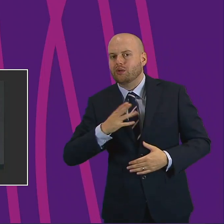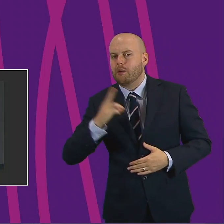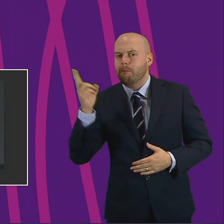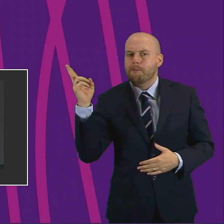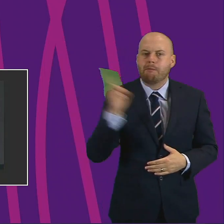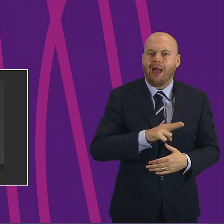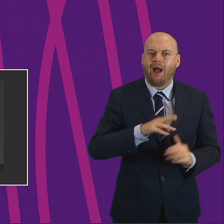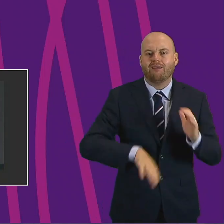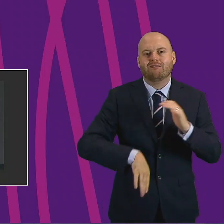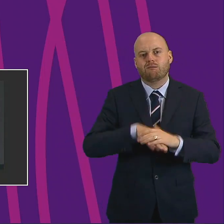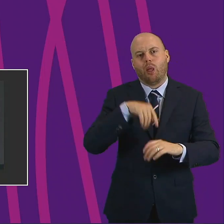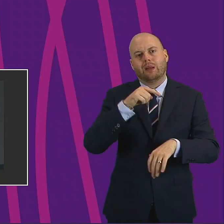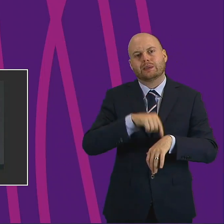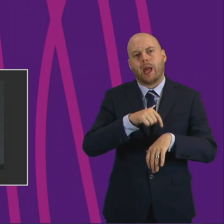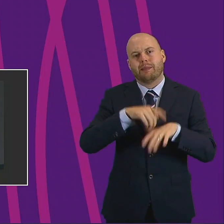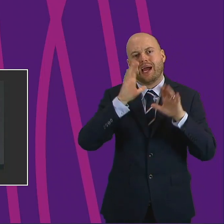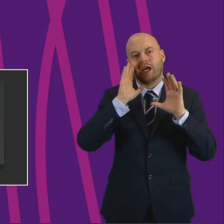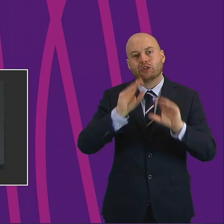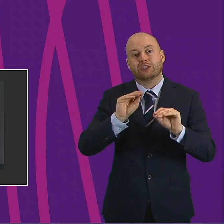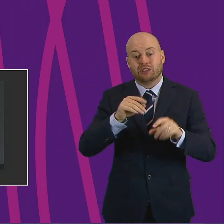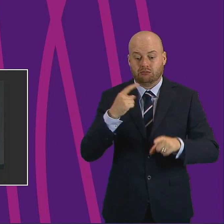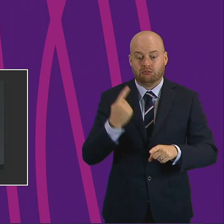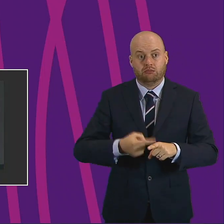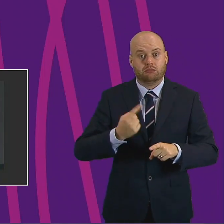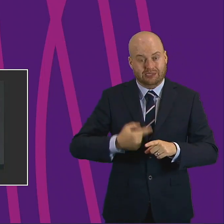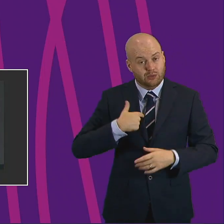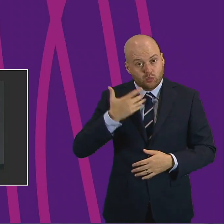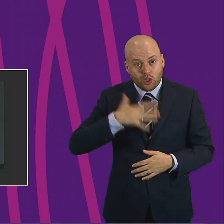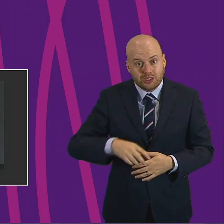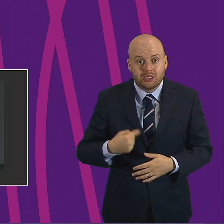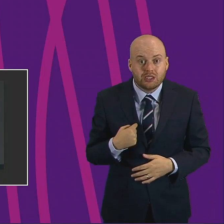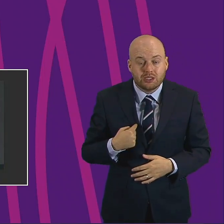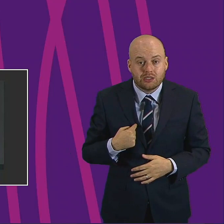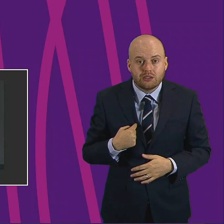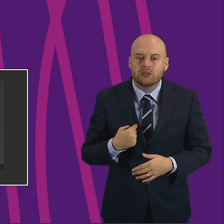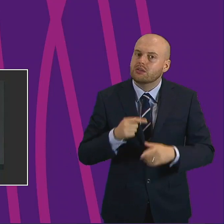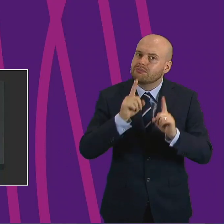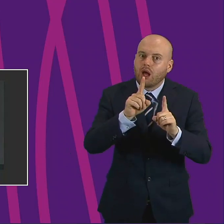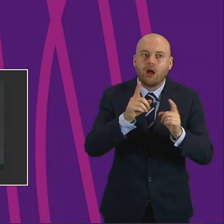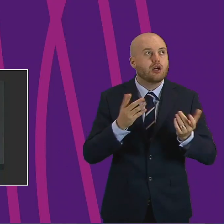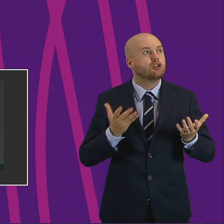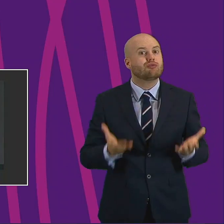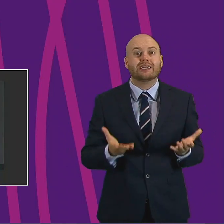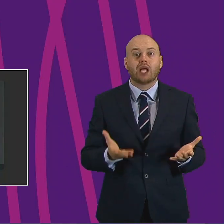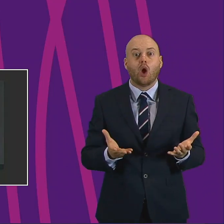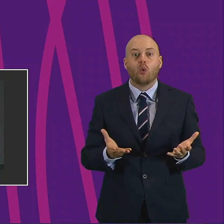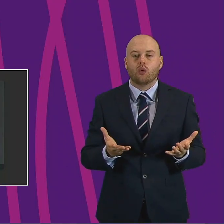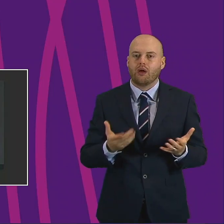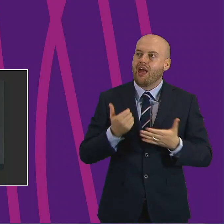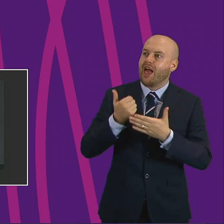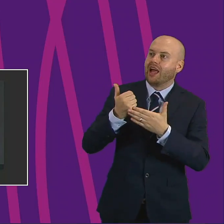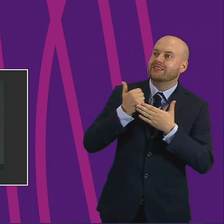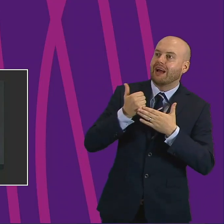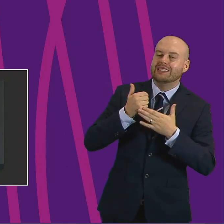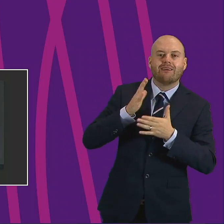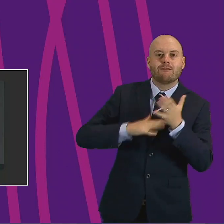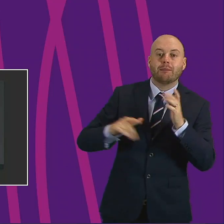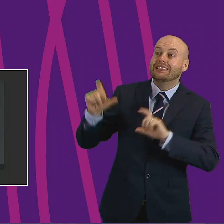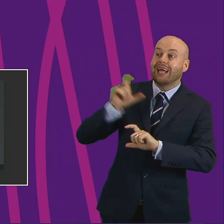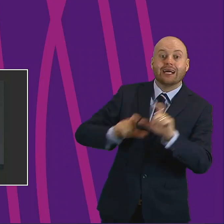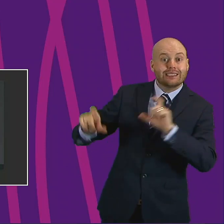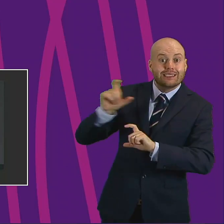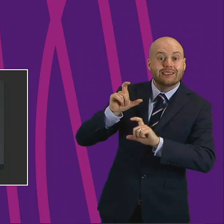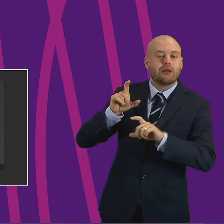with the reality that the scientific and clinical advice to me just now does not enable us to